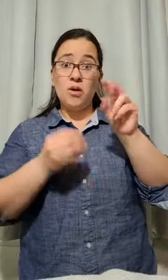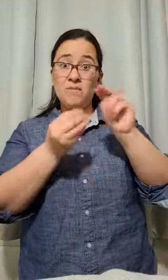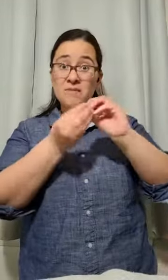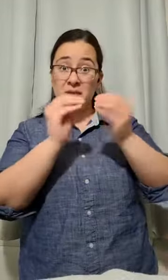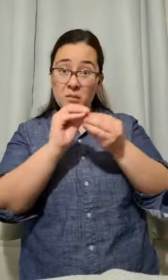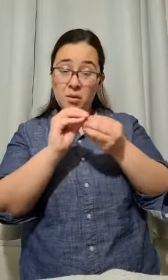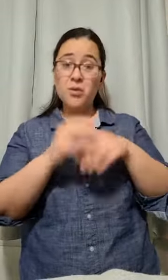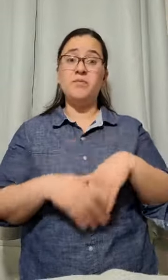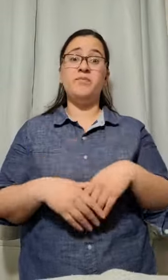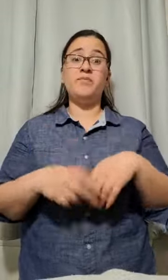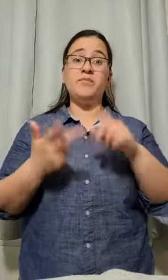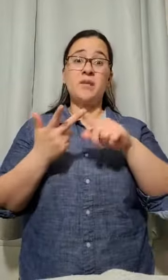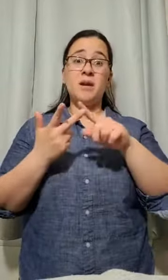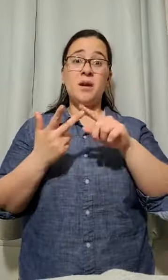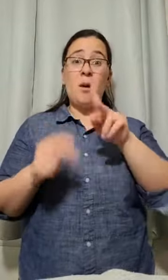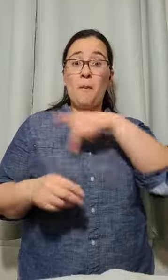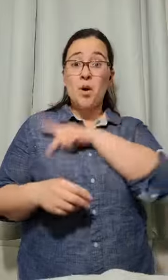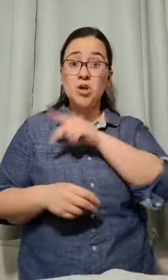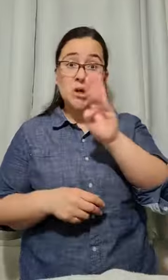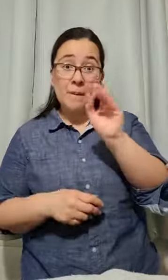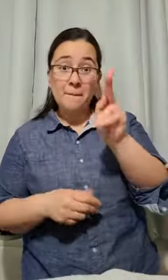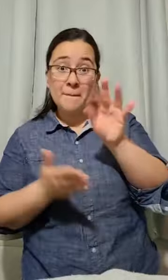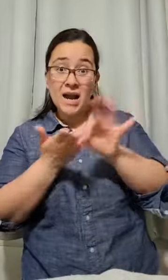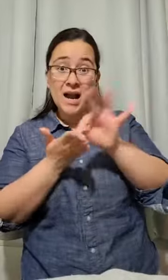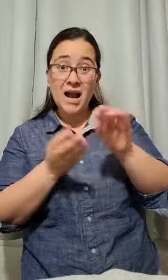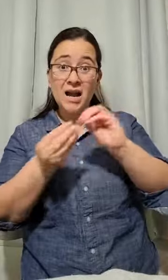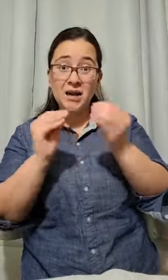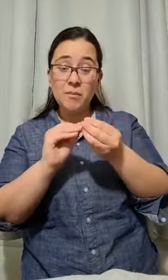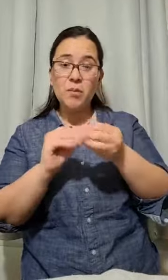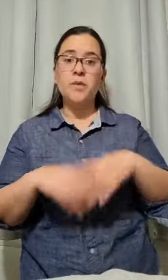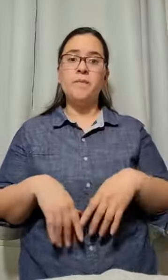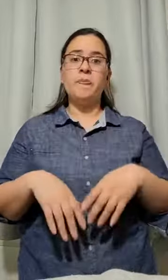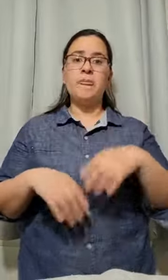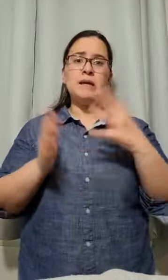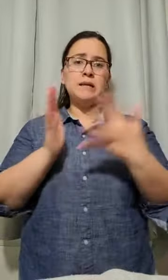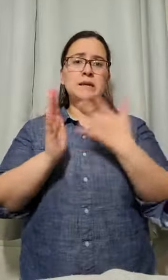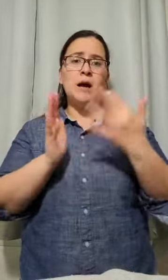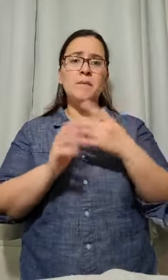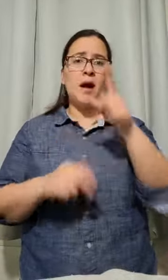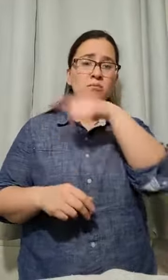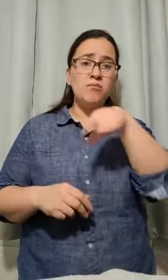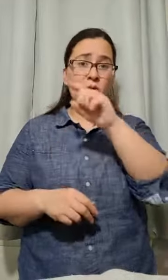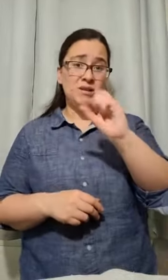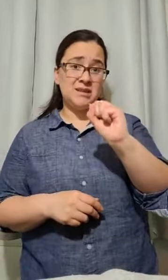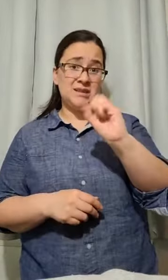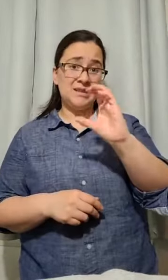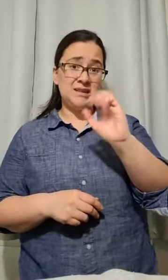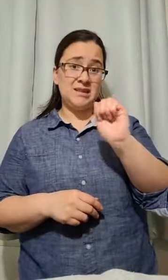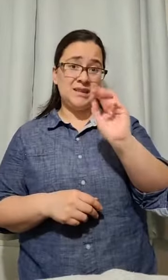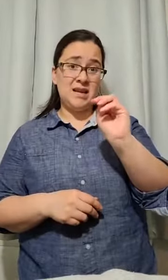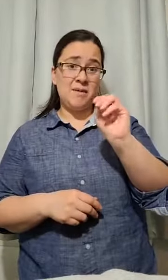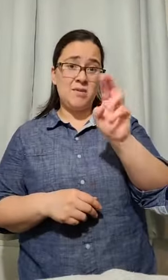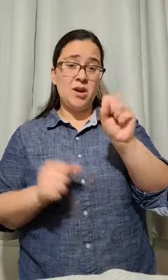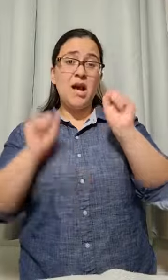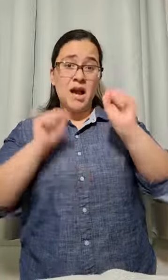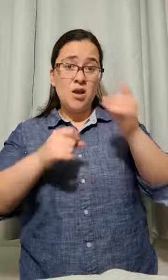before. I'm not like that, you know, because you can hear the sound of the gun going off. But I think the smoke and the fire from the house was